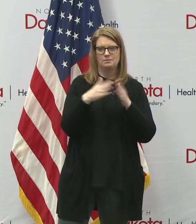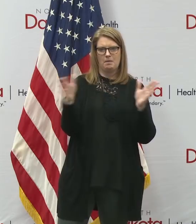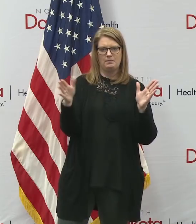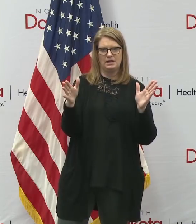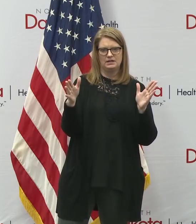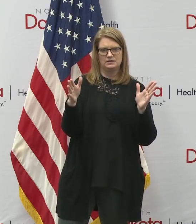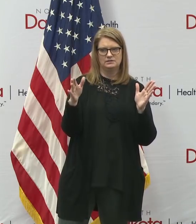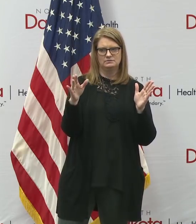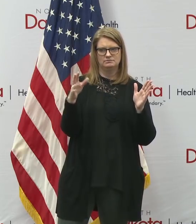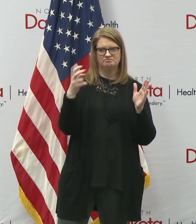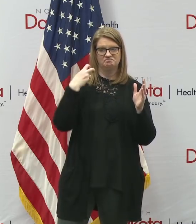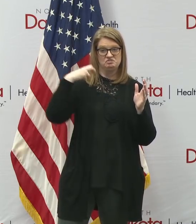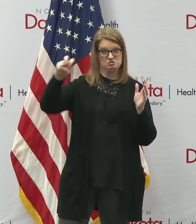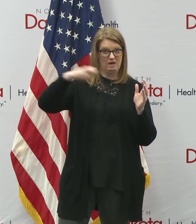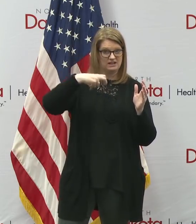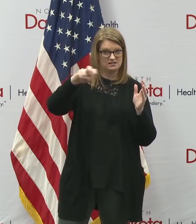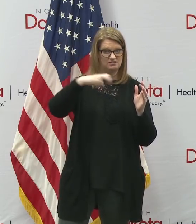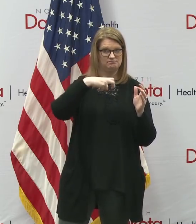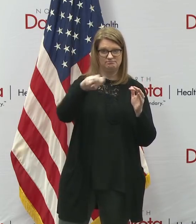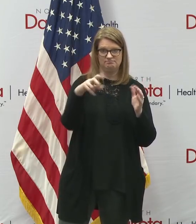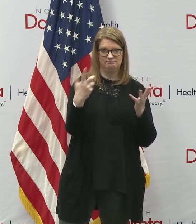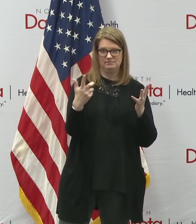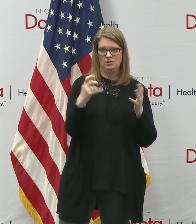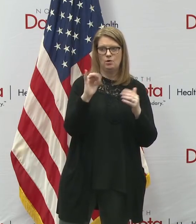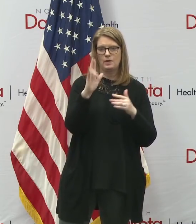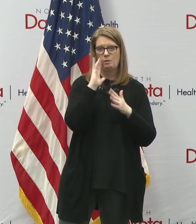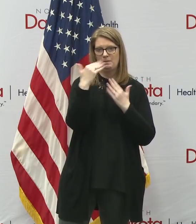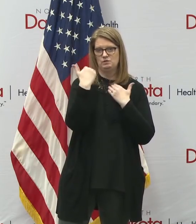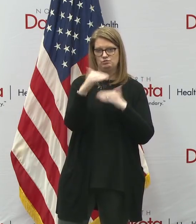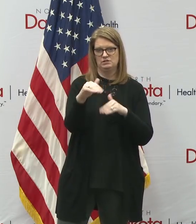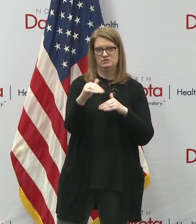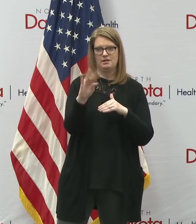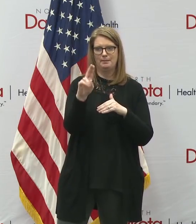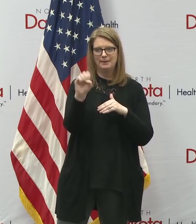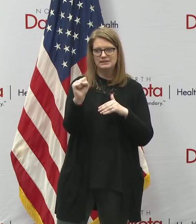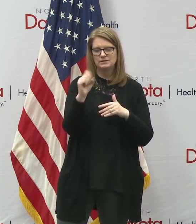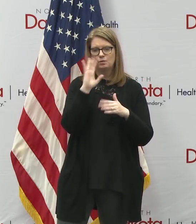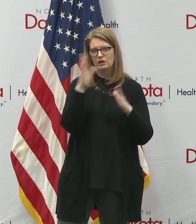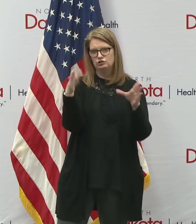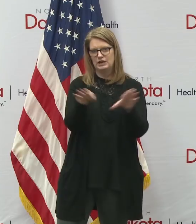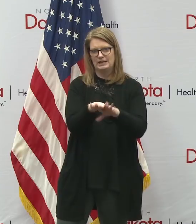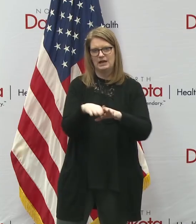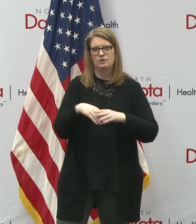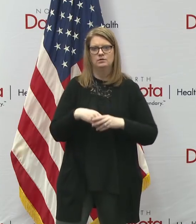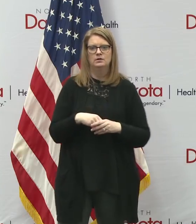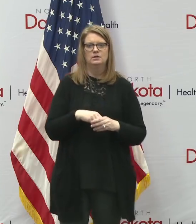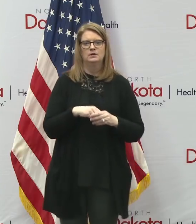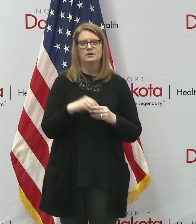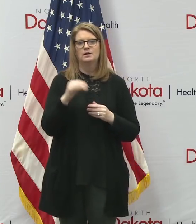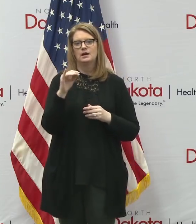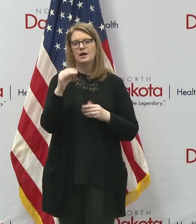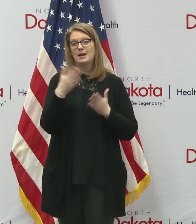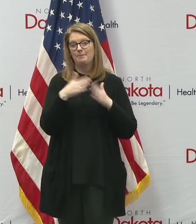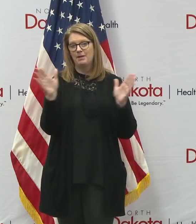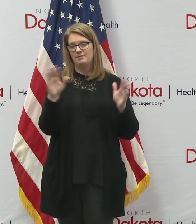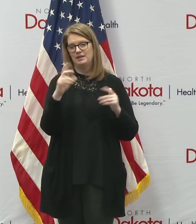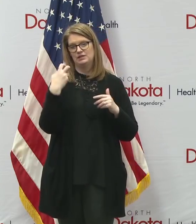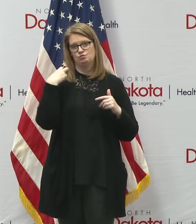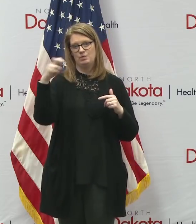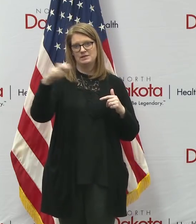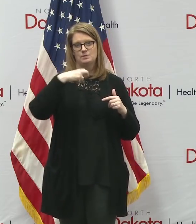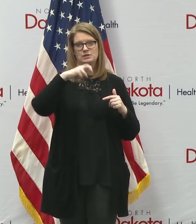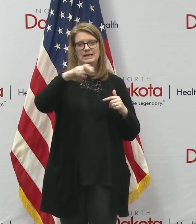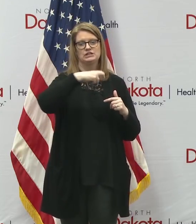to keep running the same as it always has, or is there going to be restrictions, or is it we going to shut it down entirely? Question on public transportation still